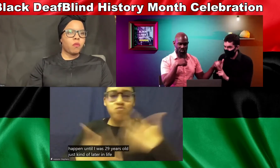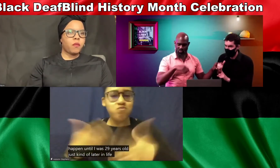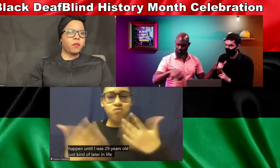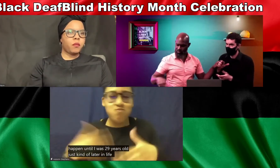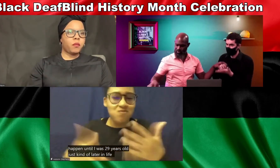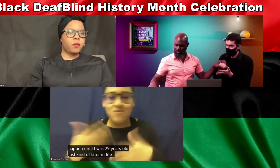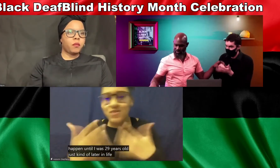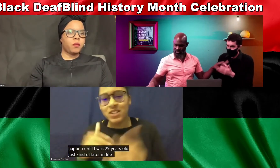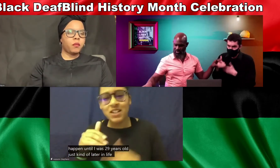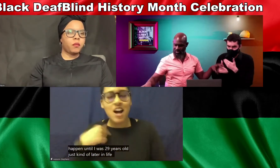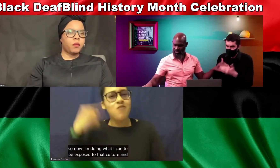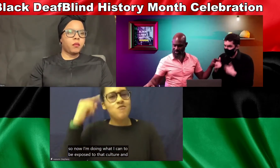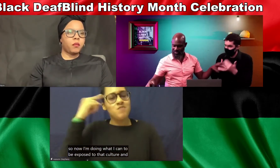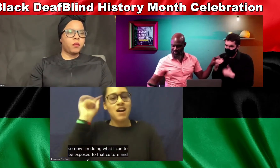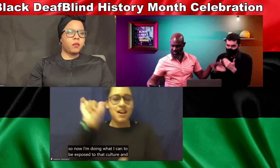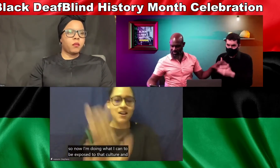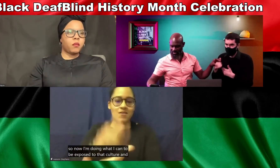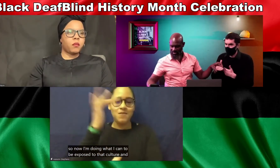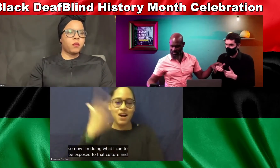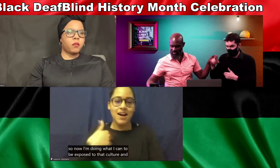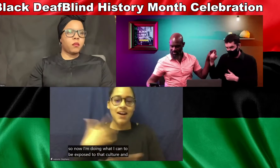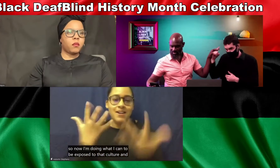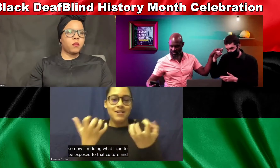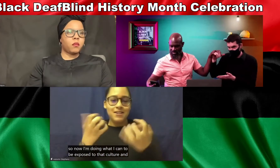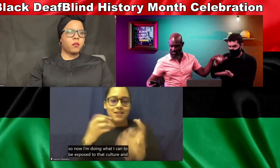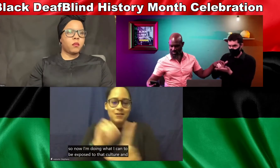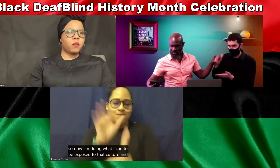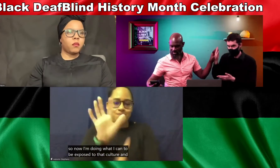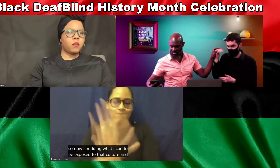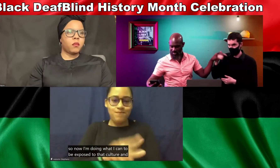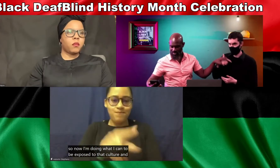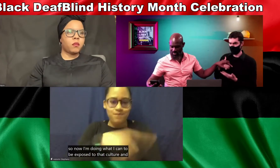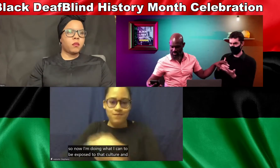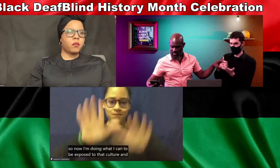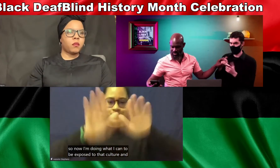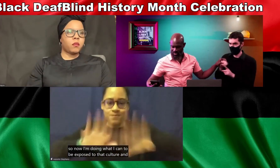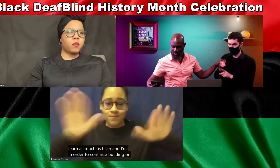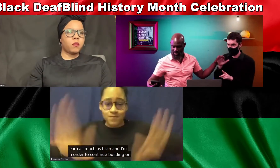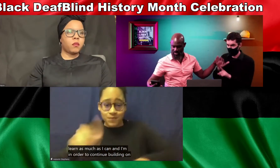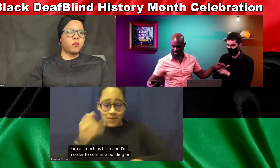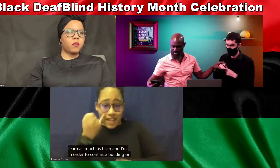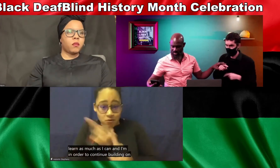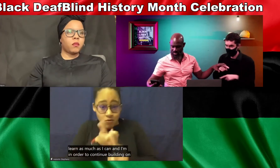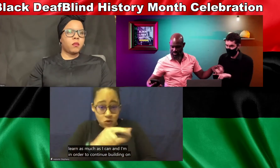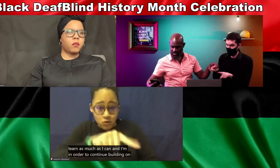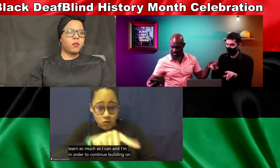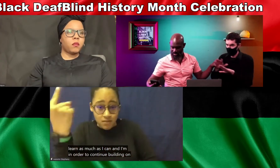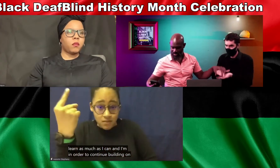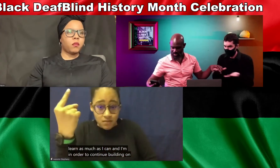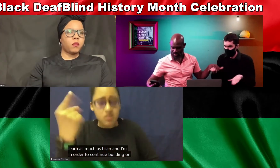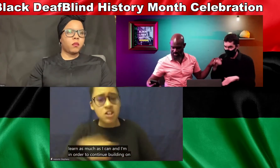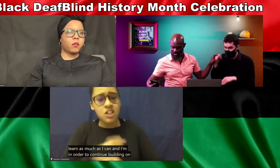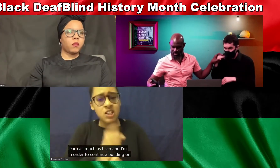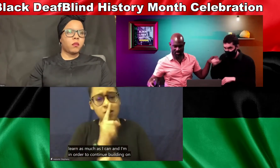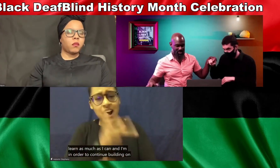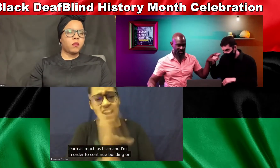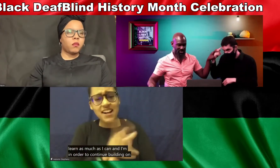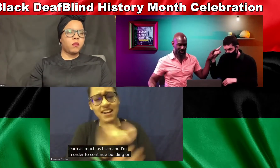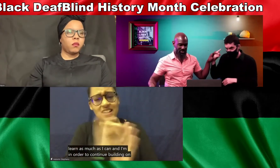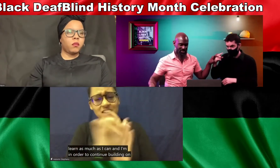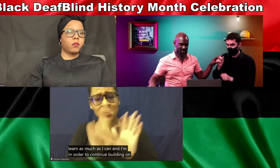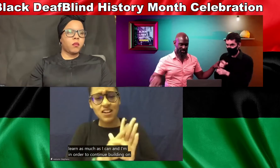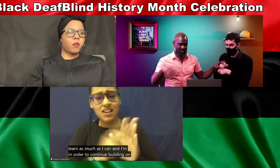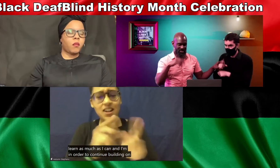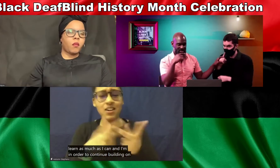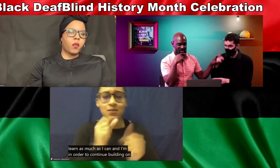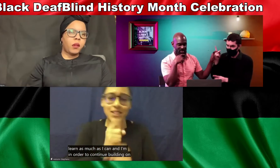learn as much as I can, and in order to continue building on that identity. And like we mentioned, exposing